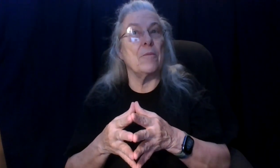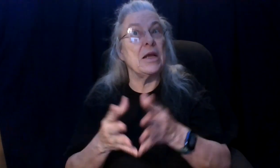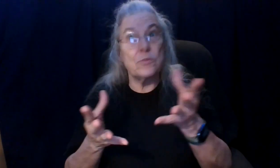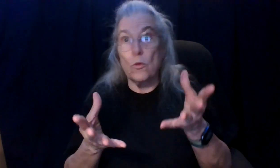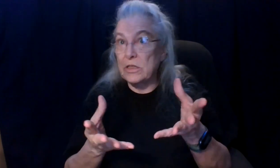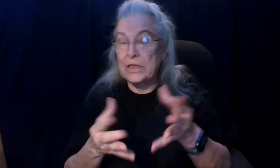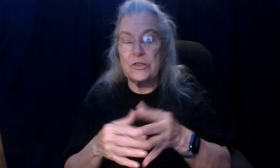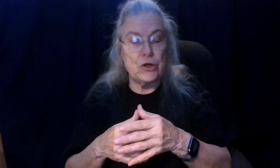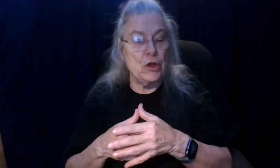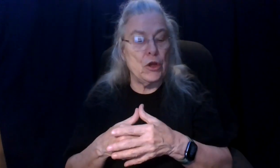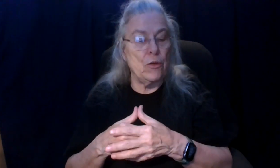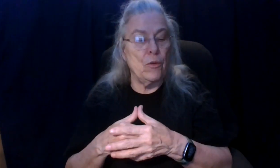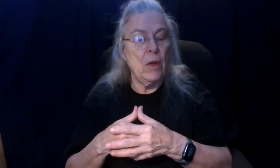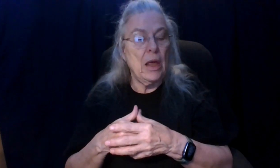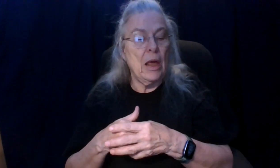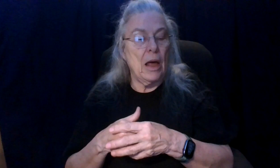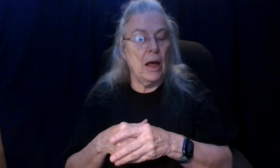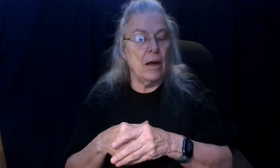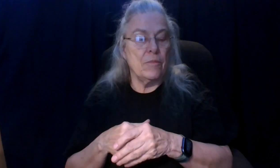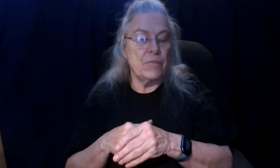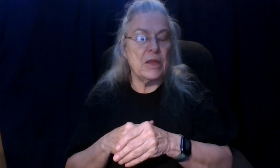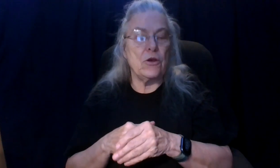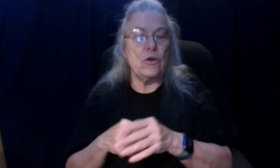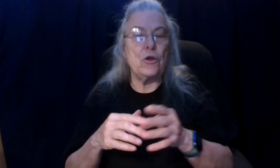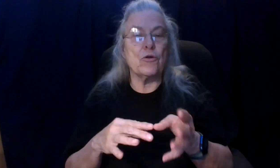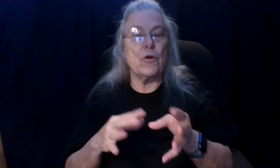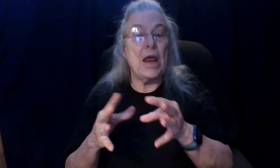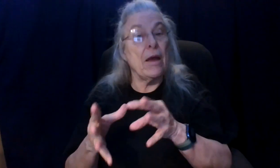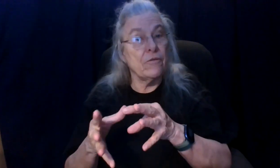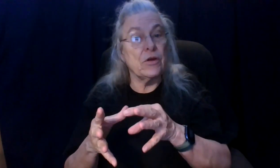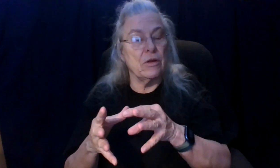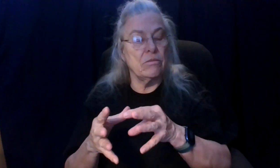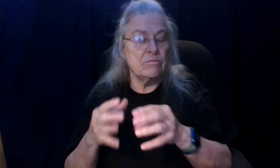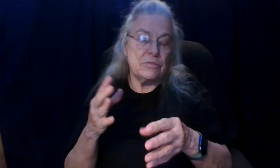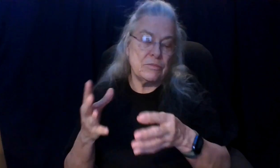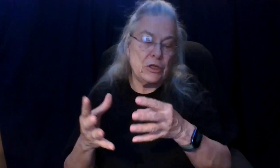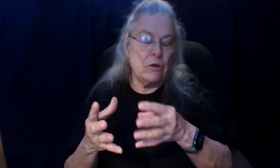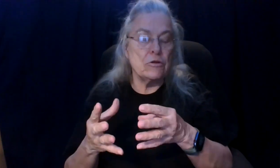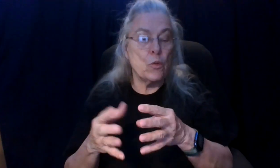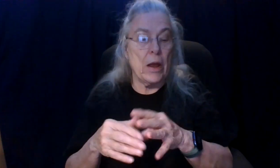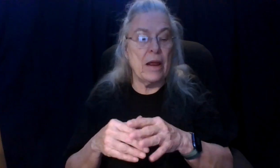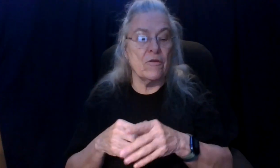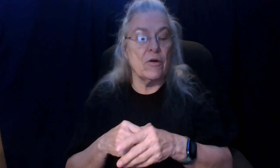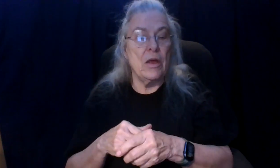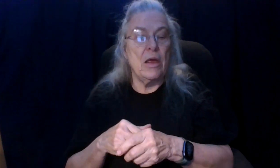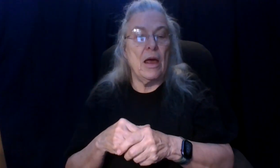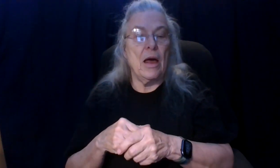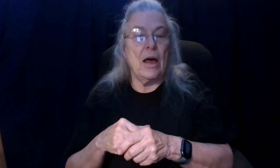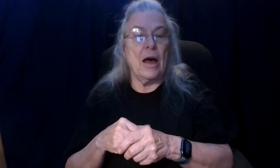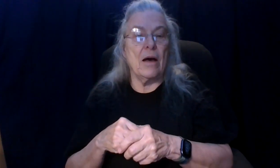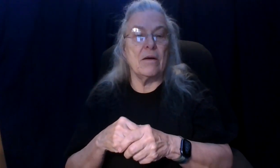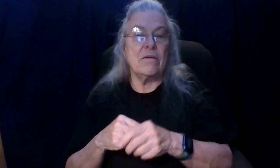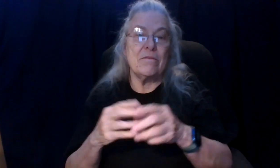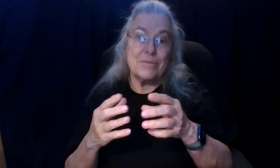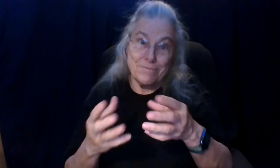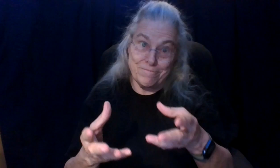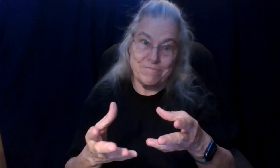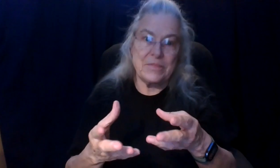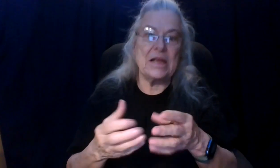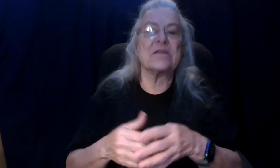more sense to you, then you're going to have to use whatever uh, is